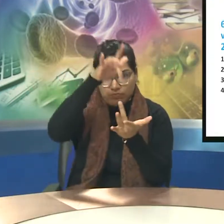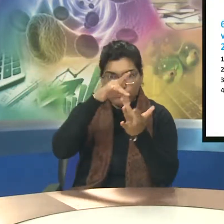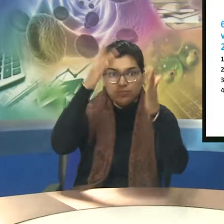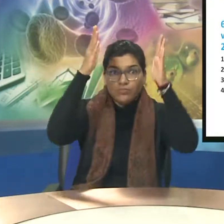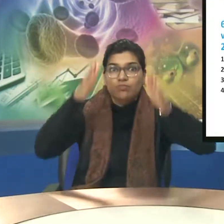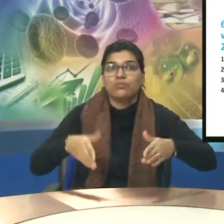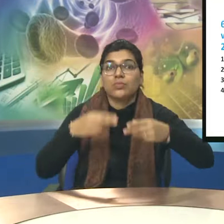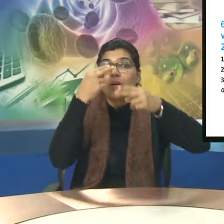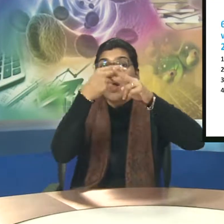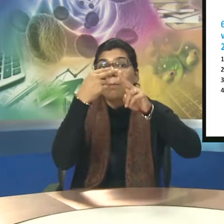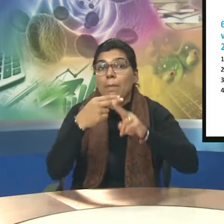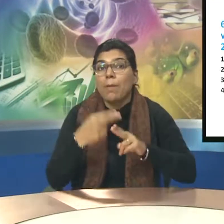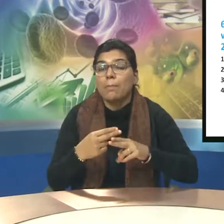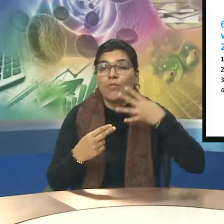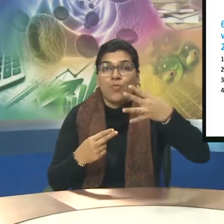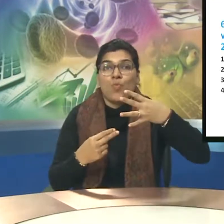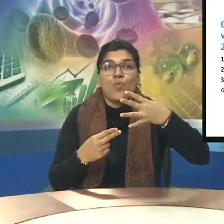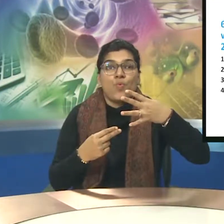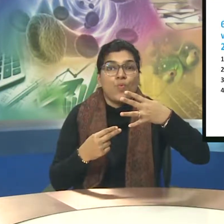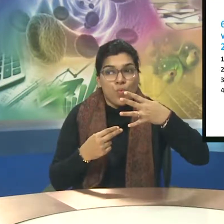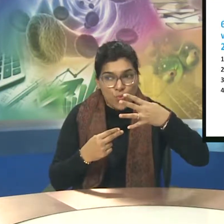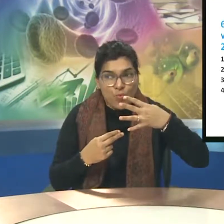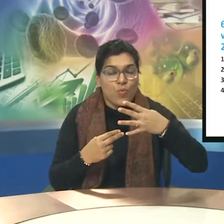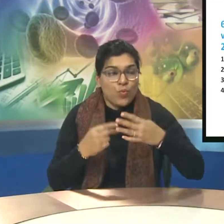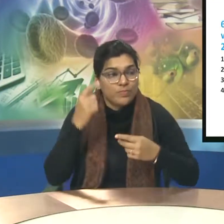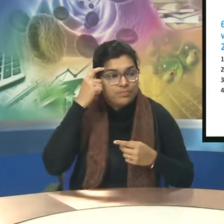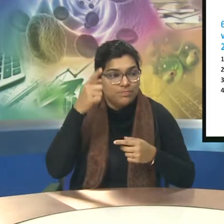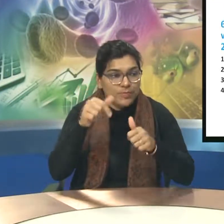Do you know the meaning of alignment?